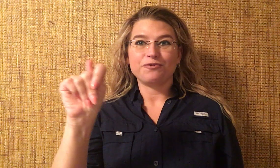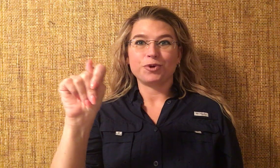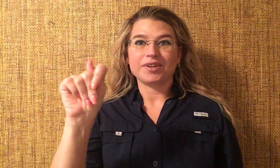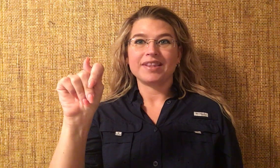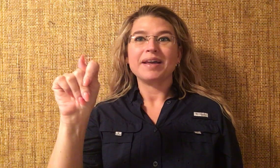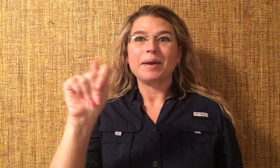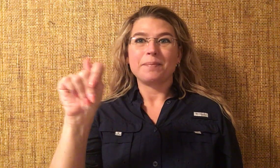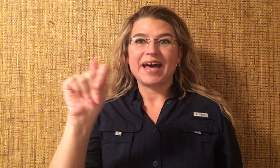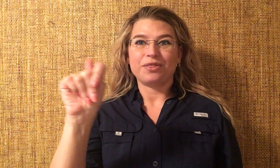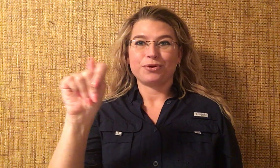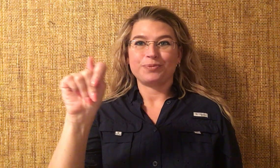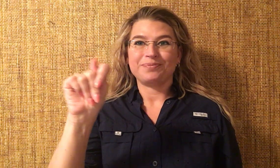forth. Bathroom.